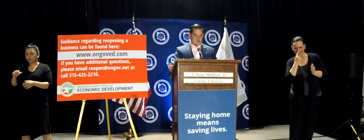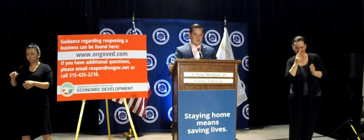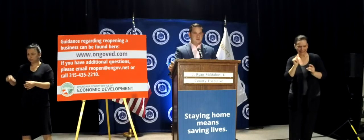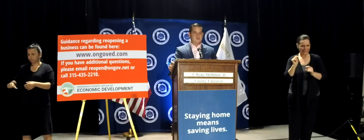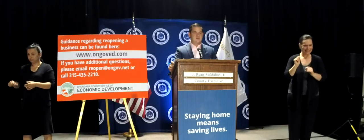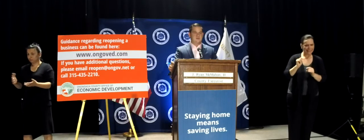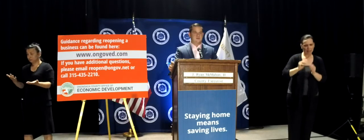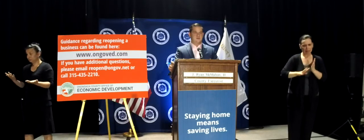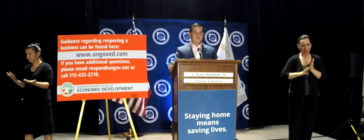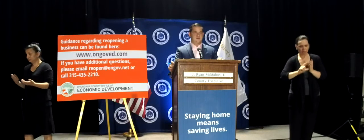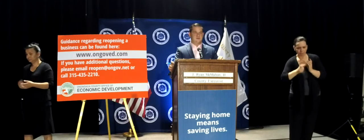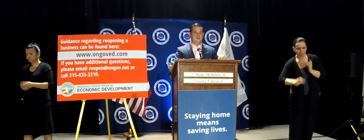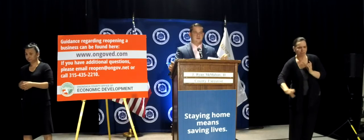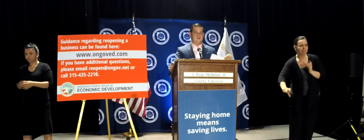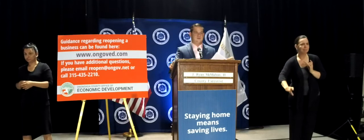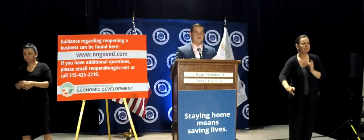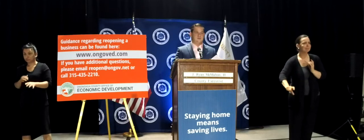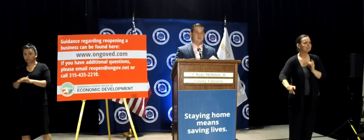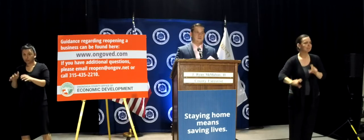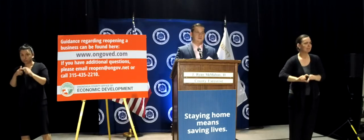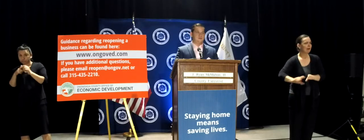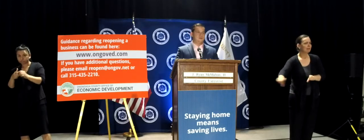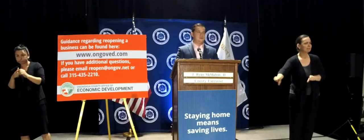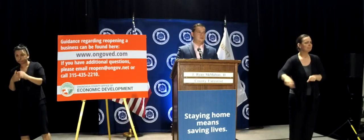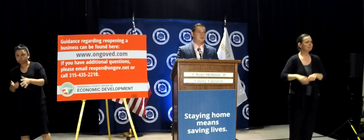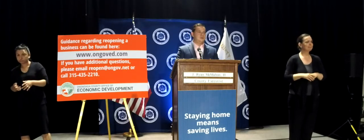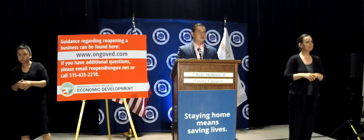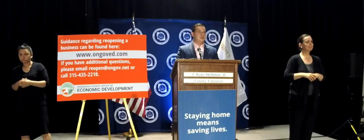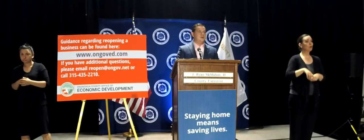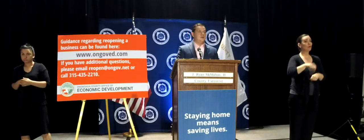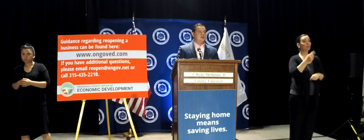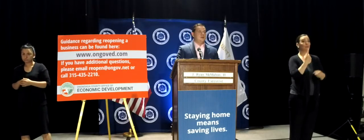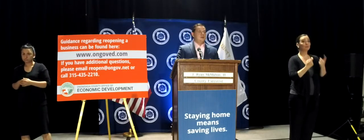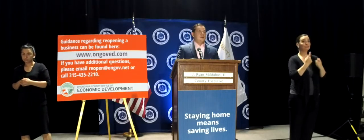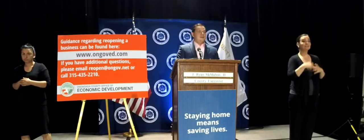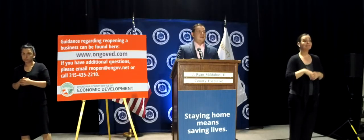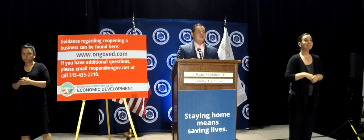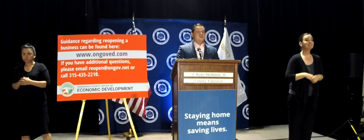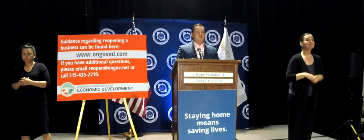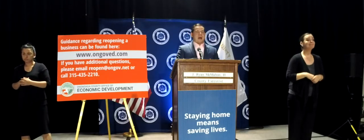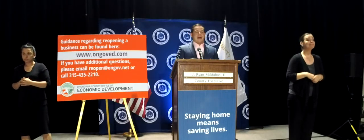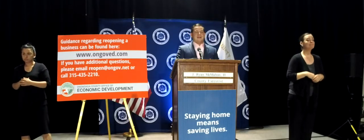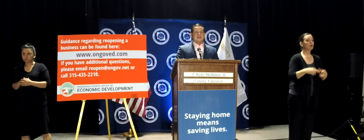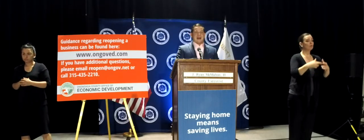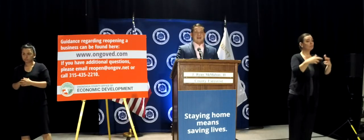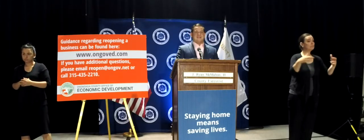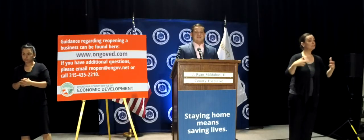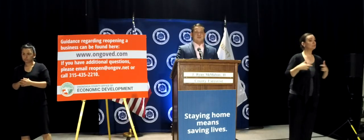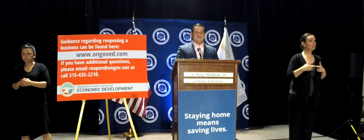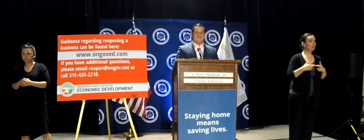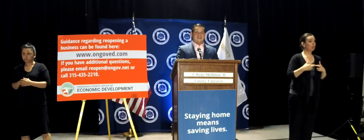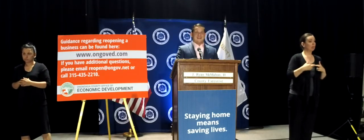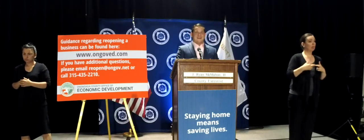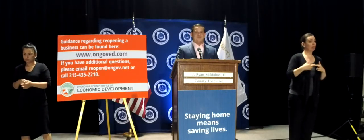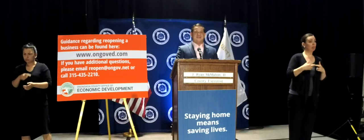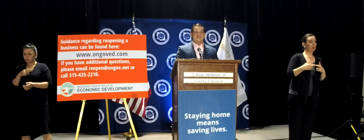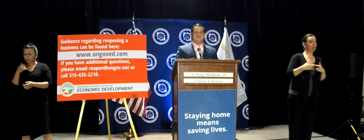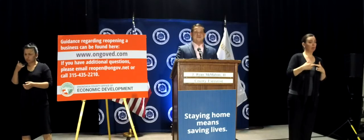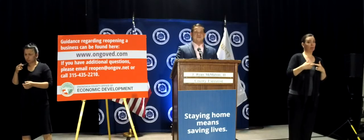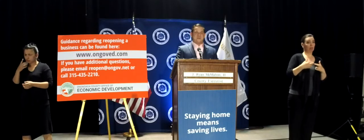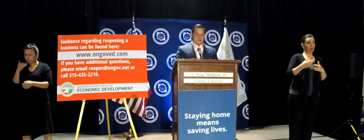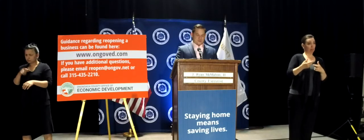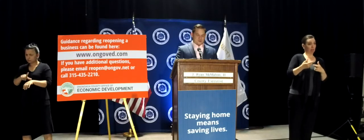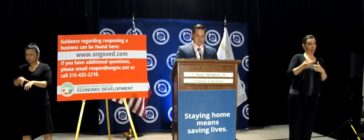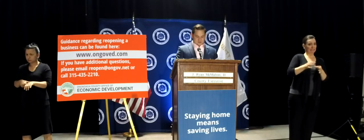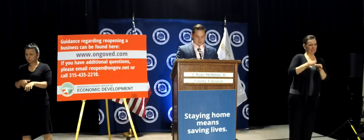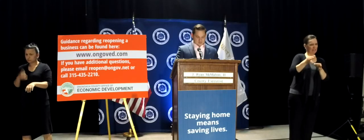Other questions? Why was your regional call delayed? My guess is it was delayed